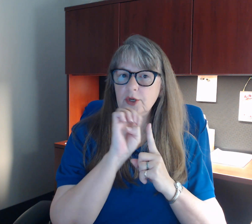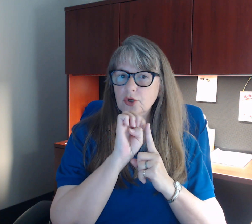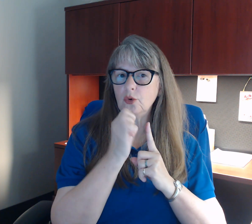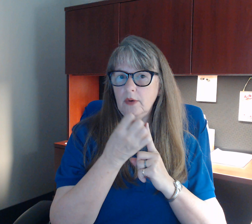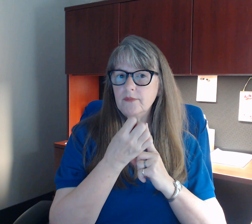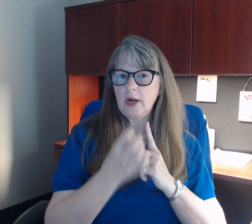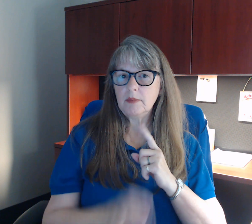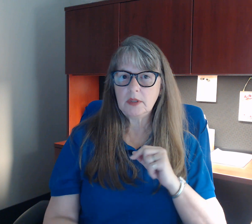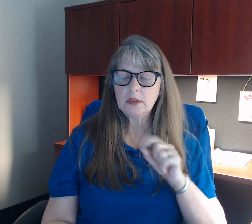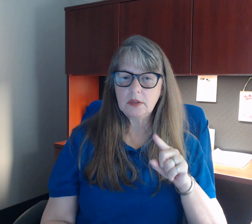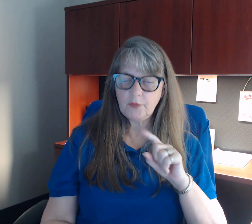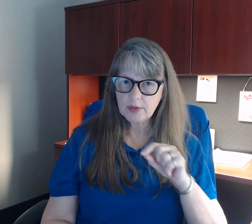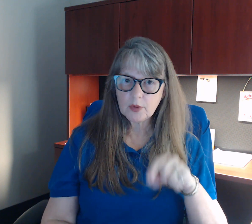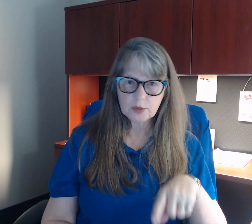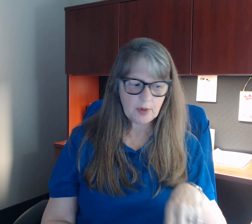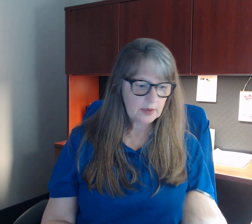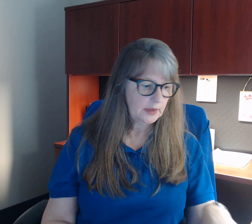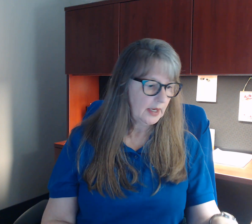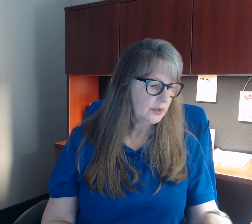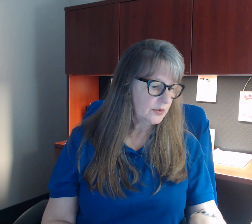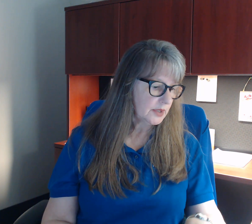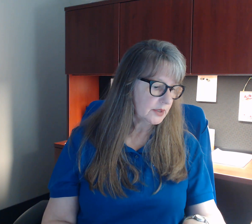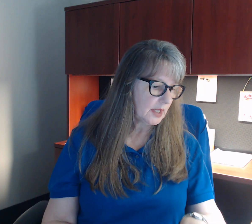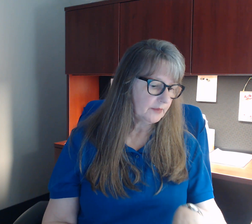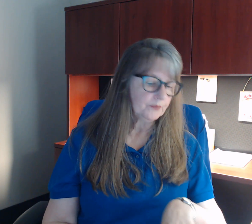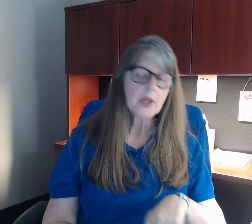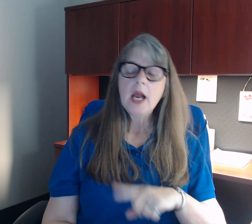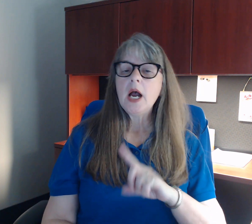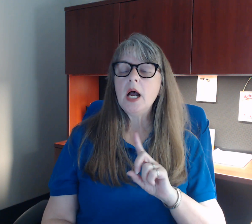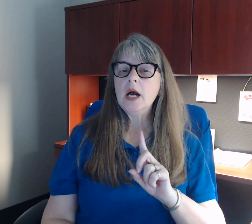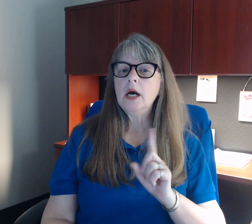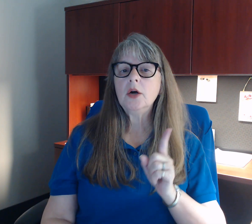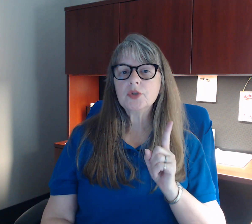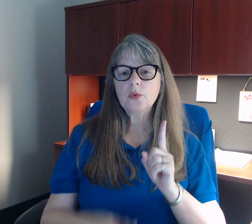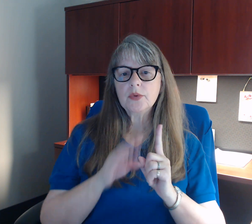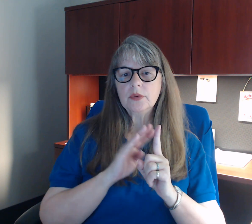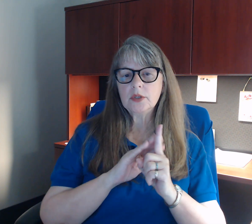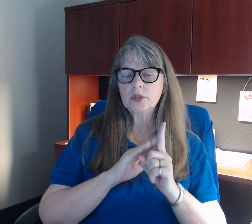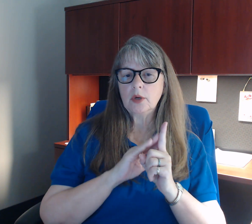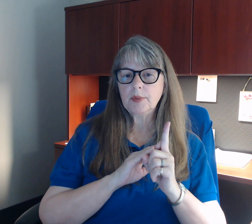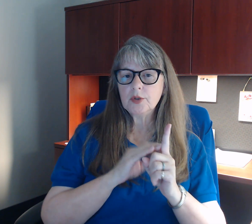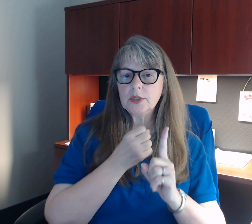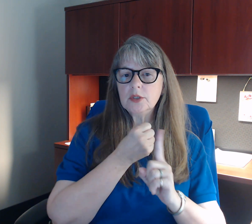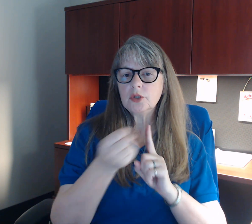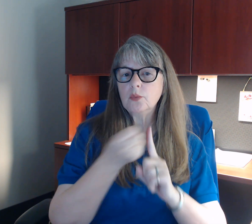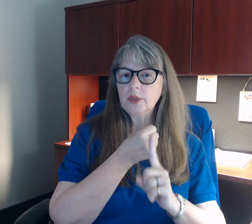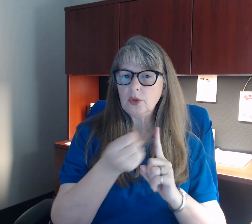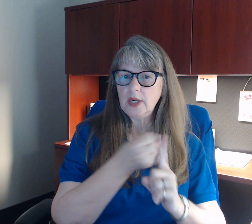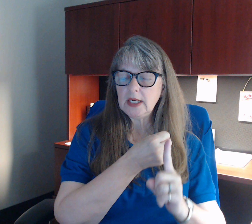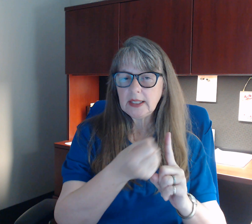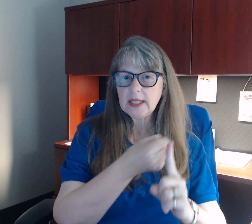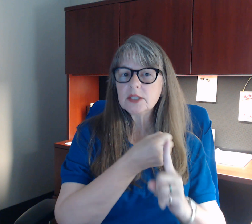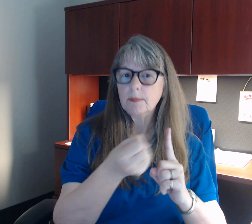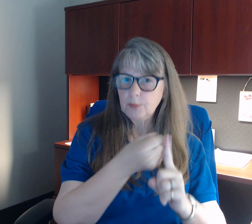or environment. For the most part, I use that sign. Also, this is our person, so when you hit it like that, it's